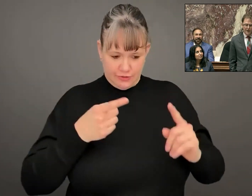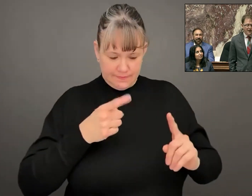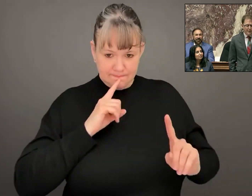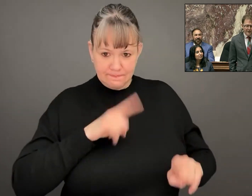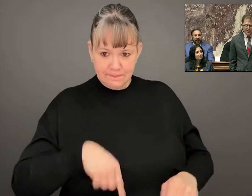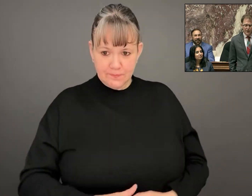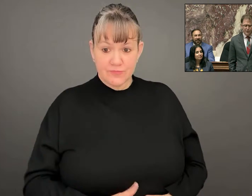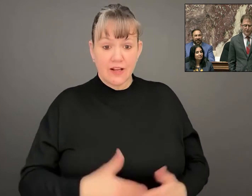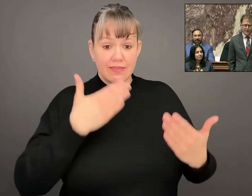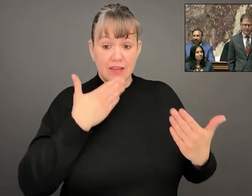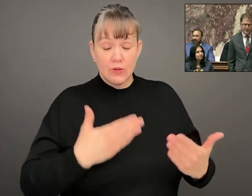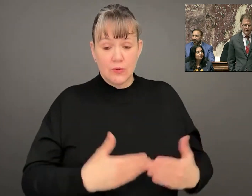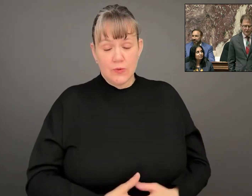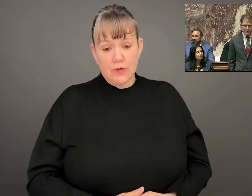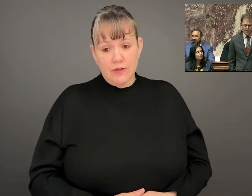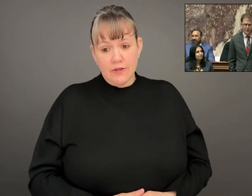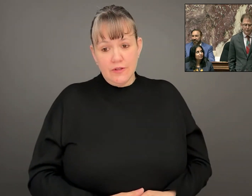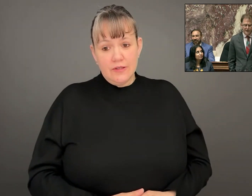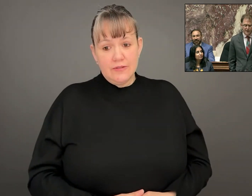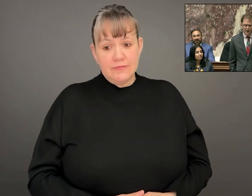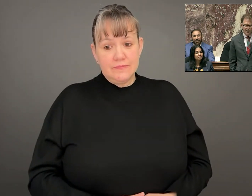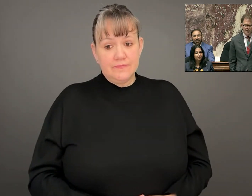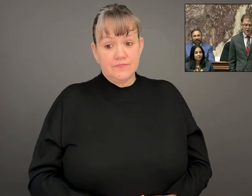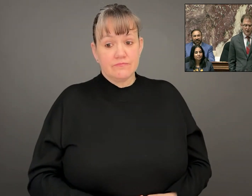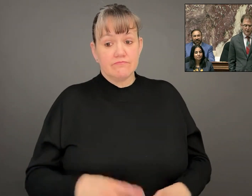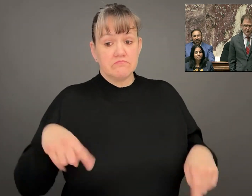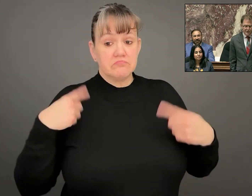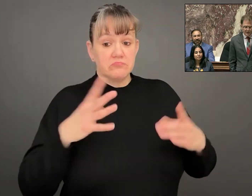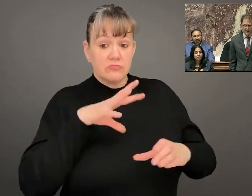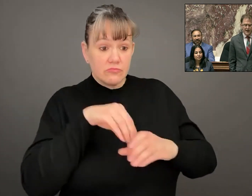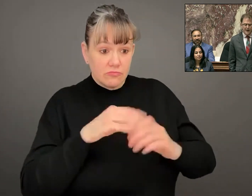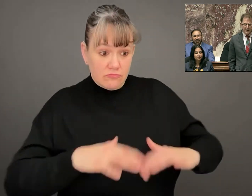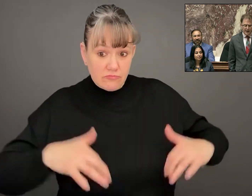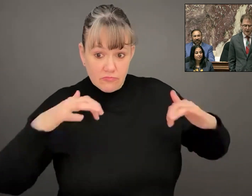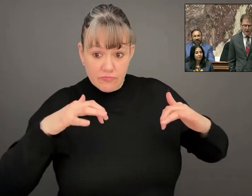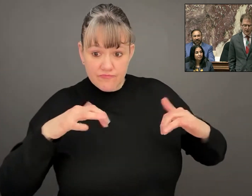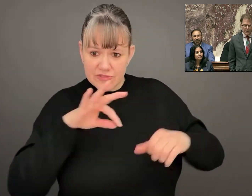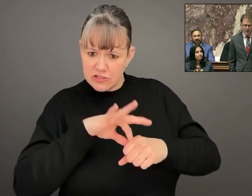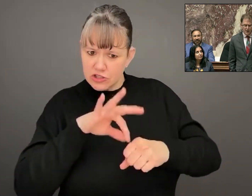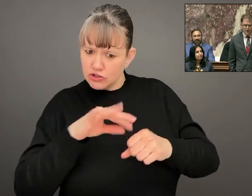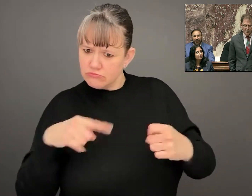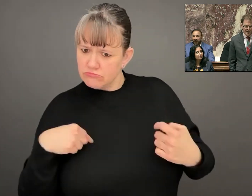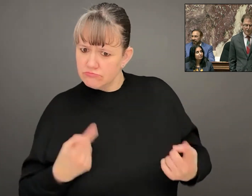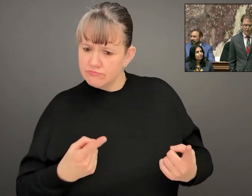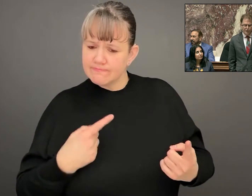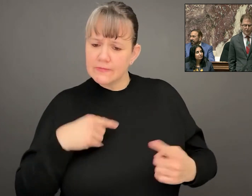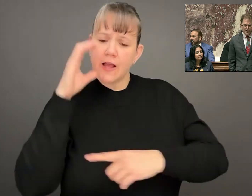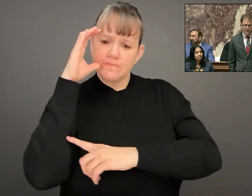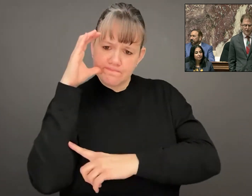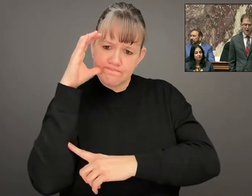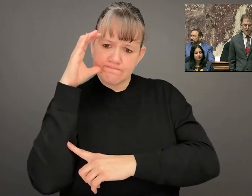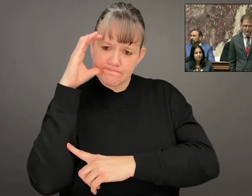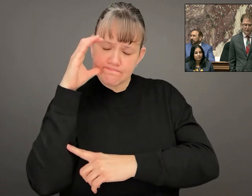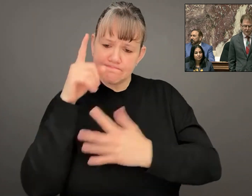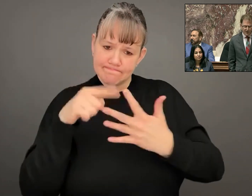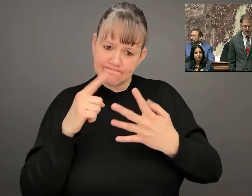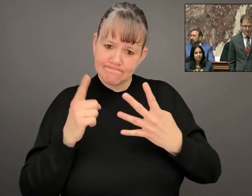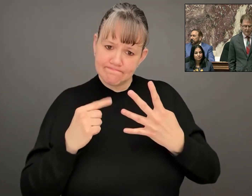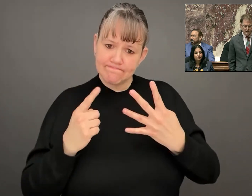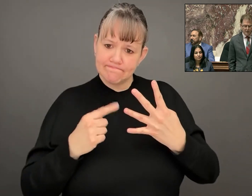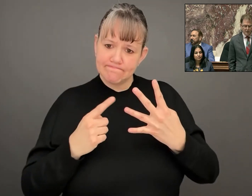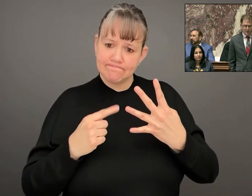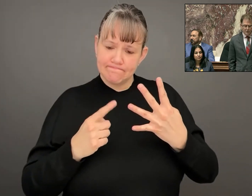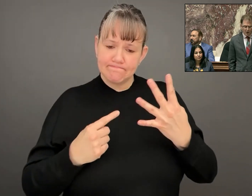in my time in this House since the election, Honourable Speaker, I've listened again and again to members of the opposition